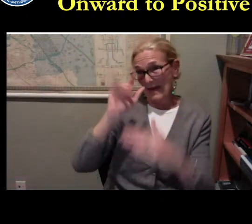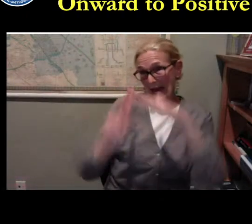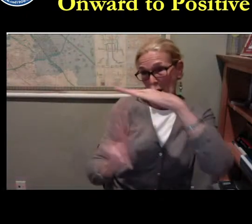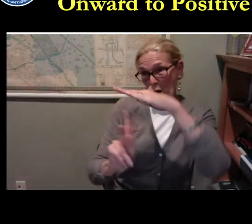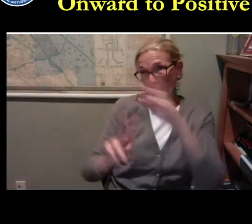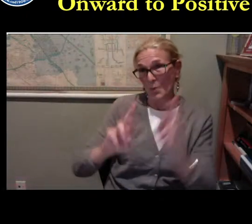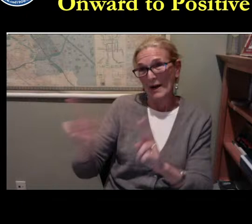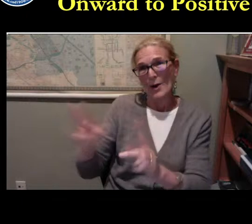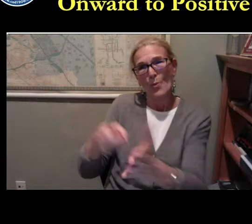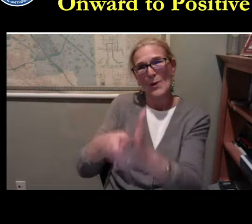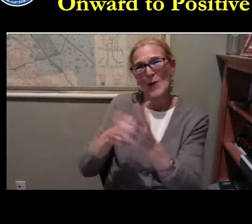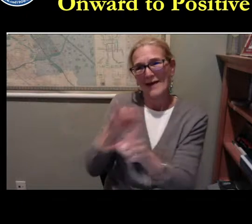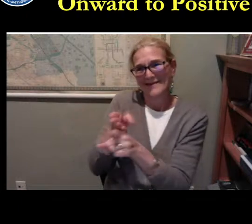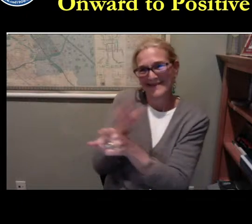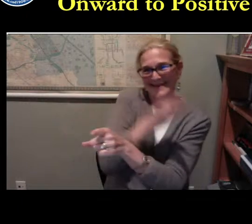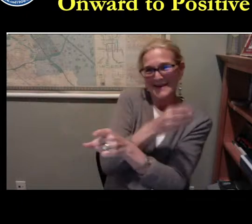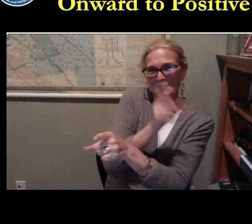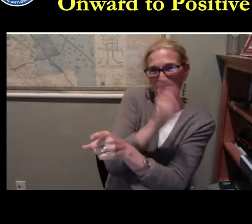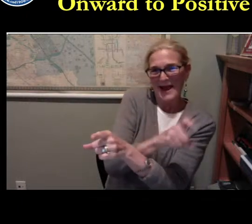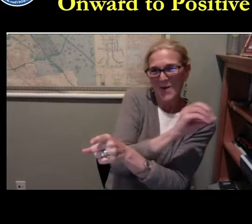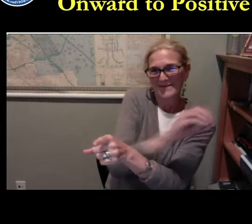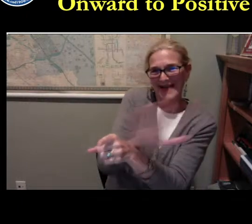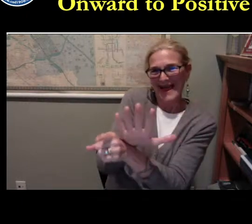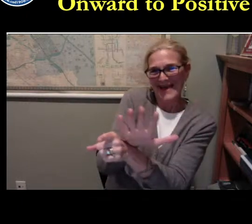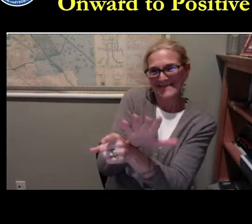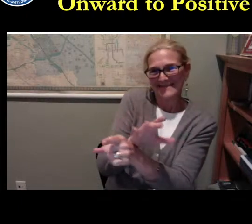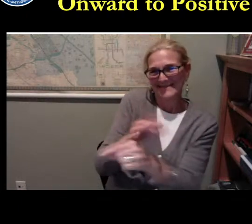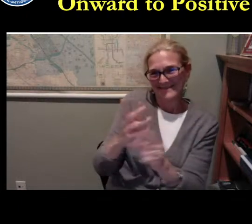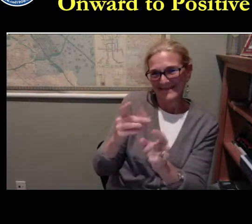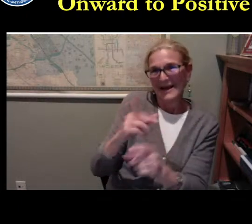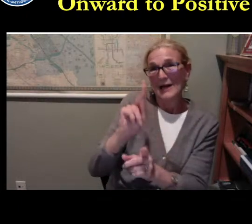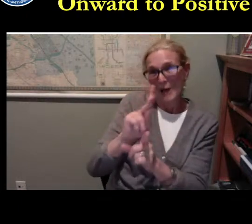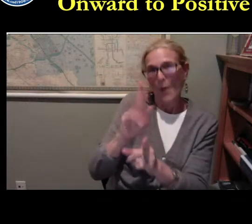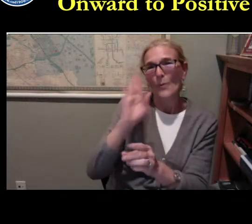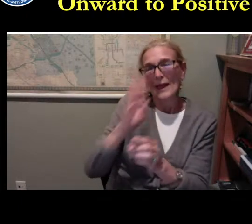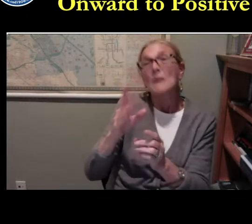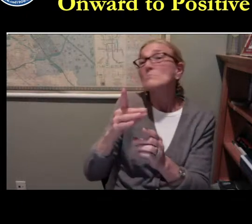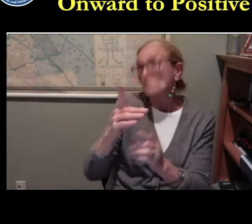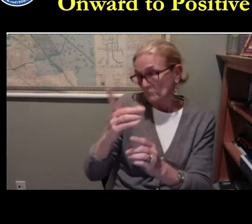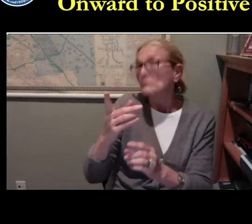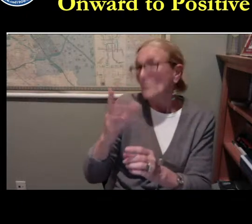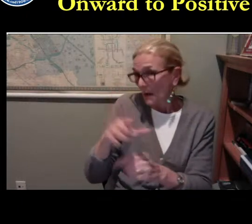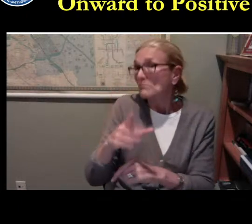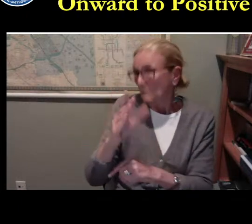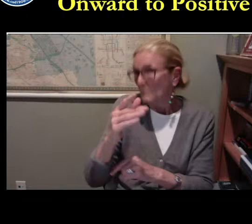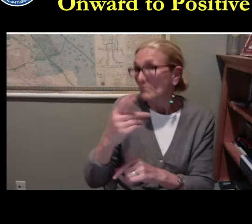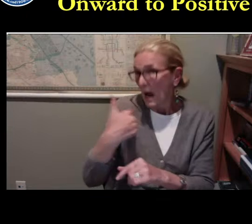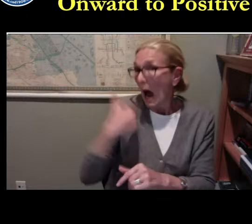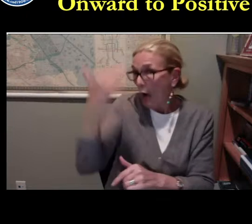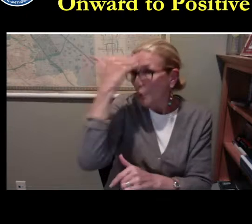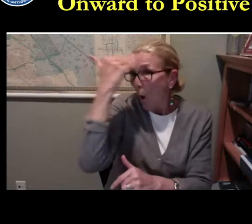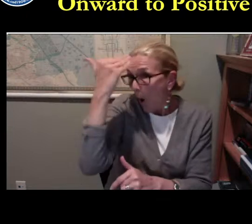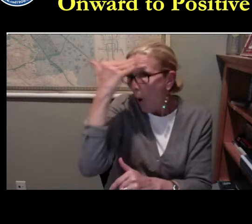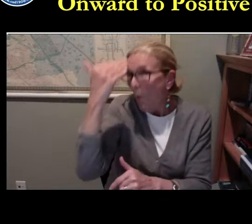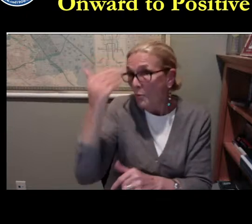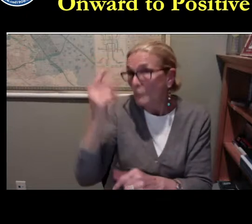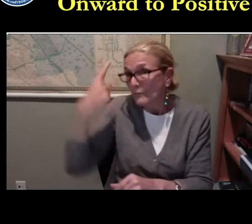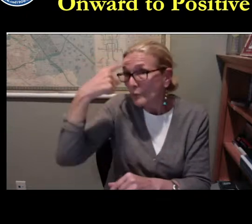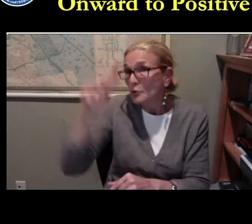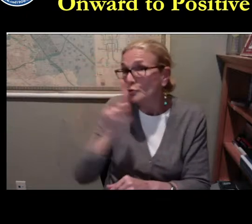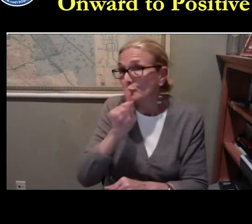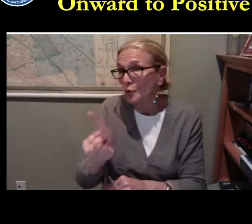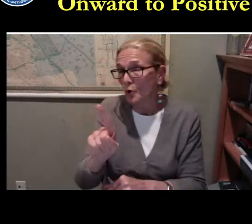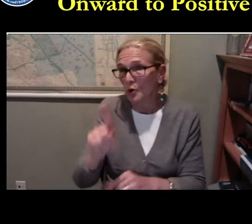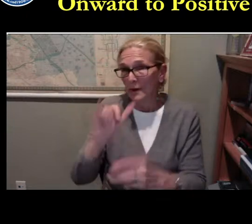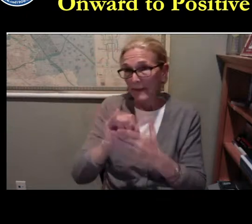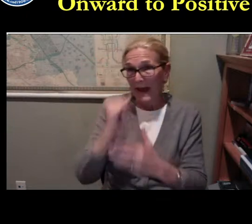get deaf people to work in these centers. Um, Kindergarten readiness requires the work to be put in from ages 0 to 5.